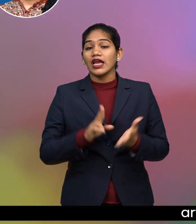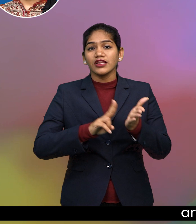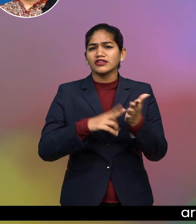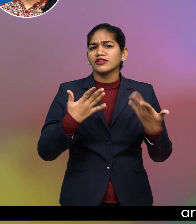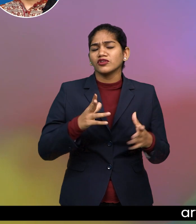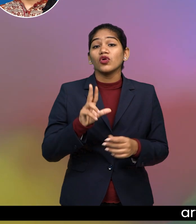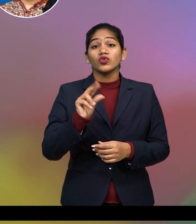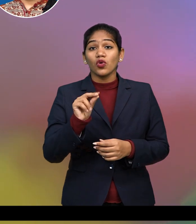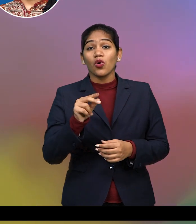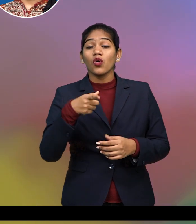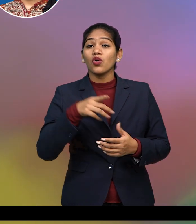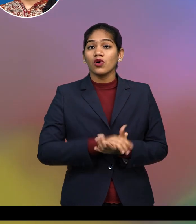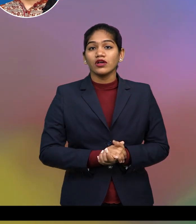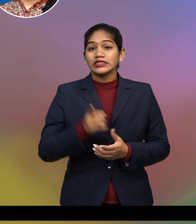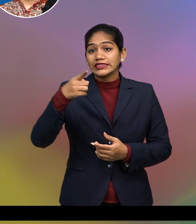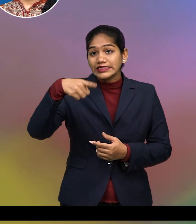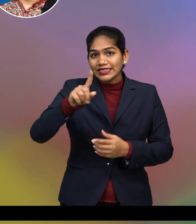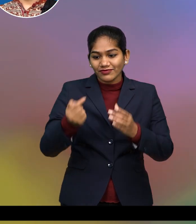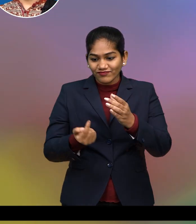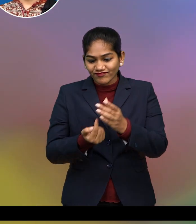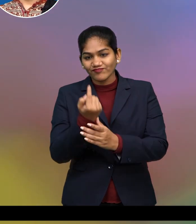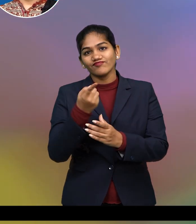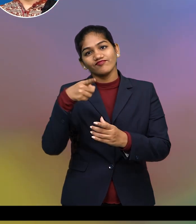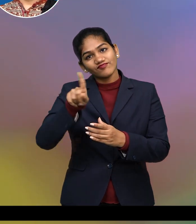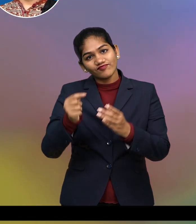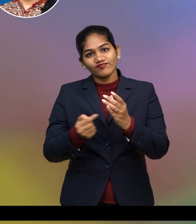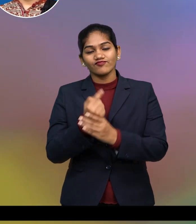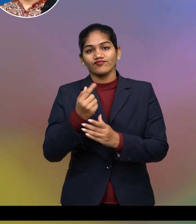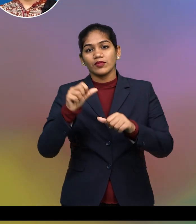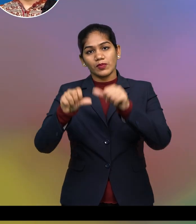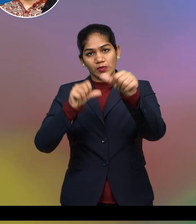artificial propagation of plants.